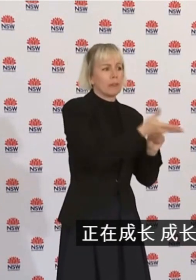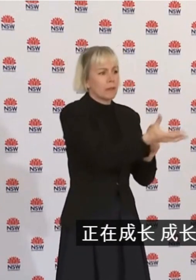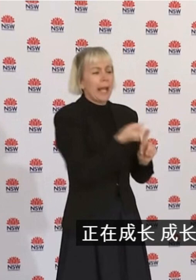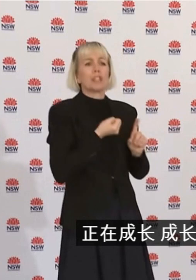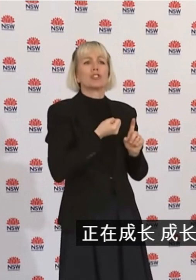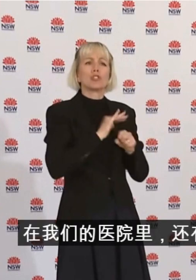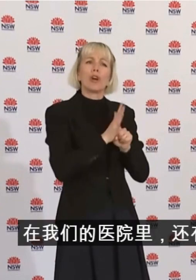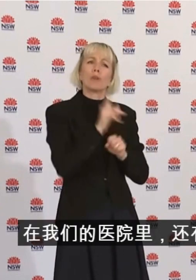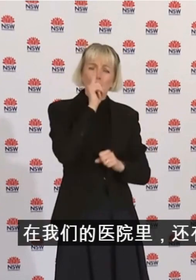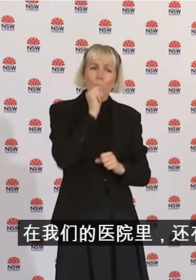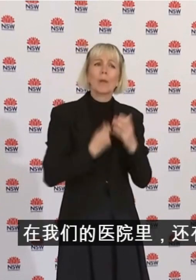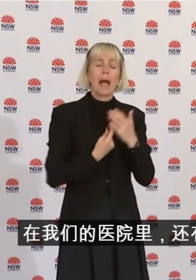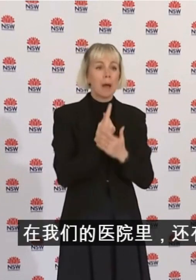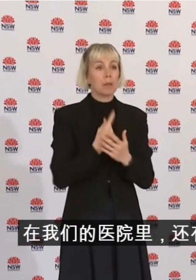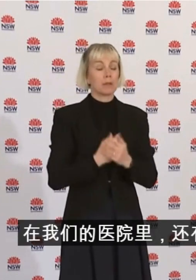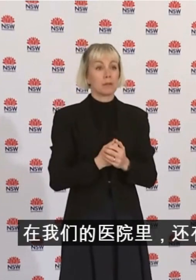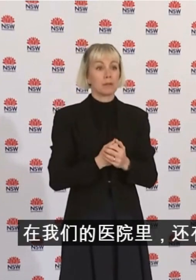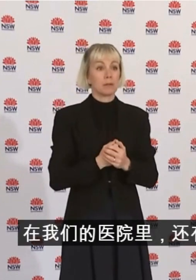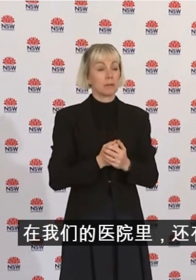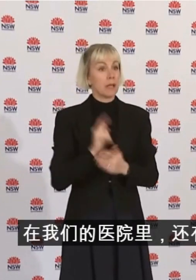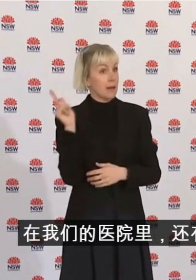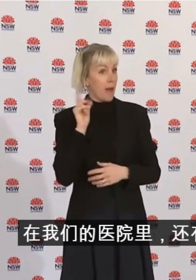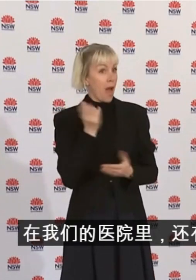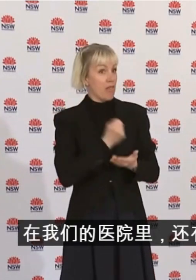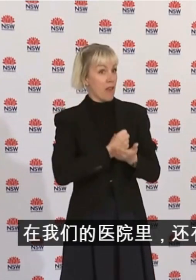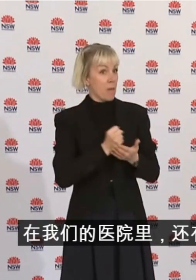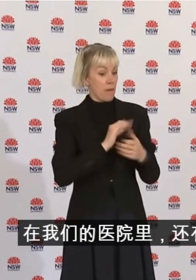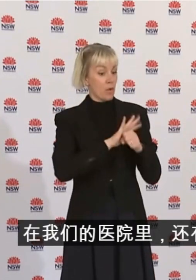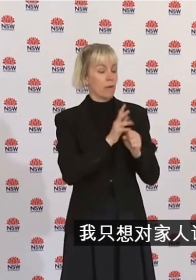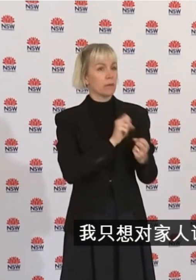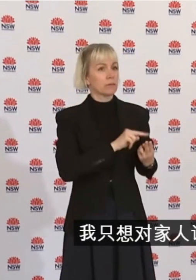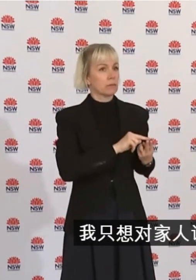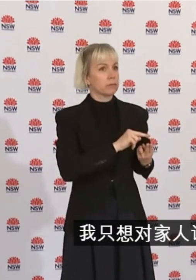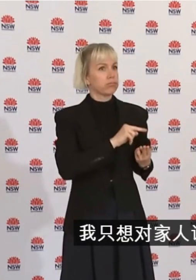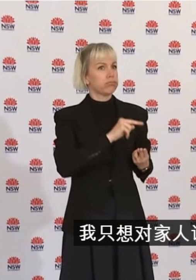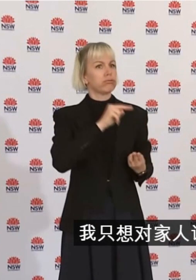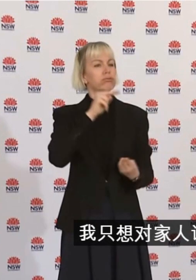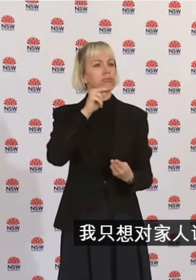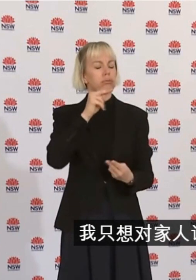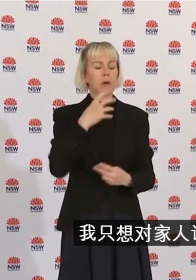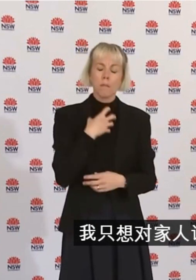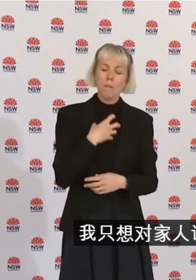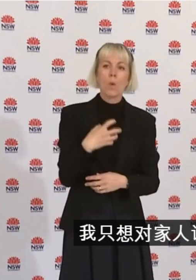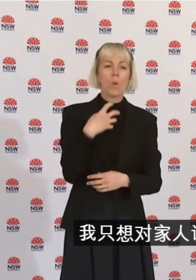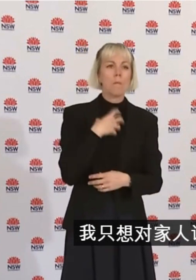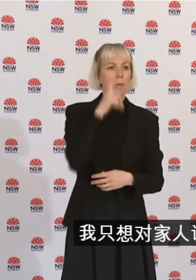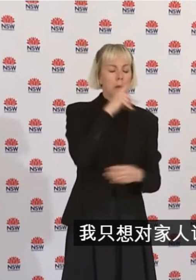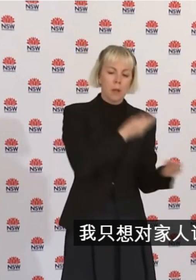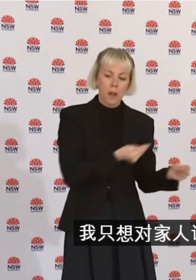many more people ending up in our hospital and so many more people ending up in intensive care, I would just say to families that